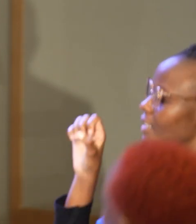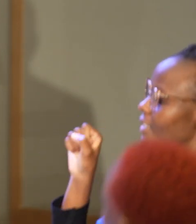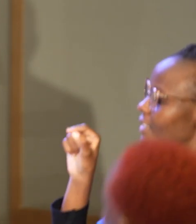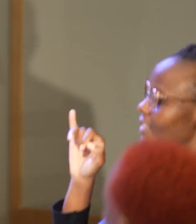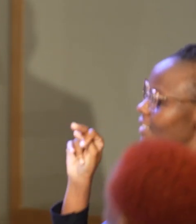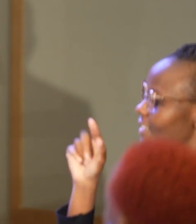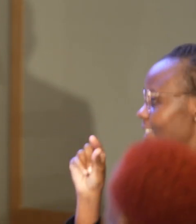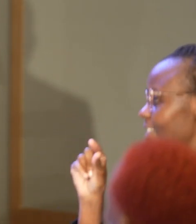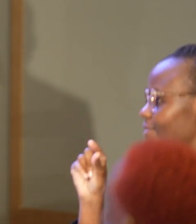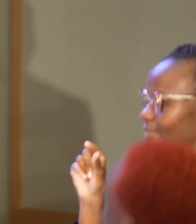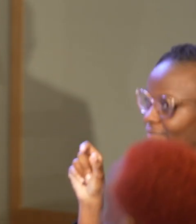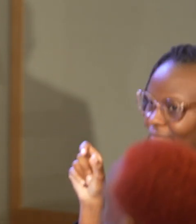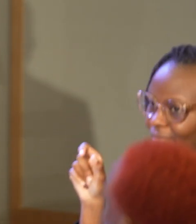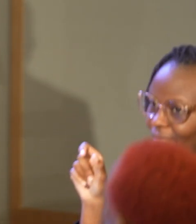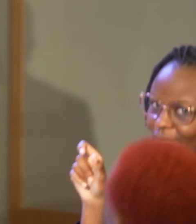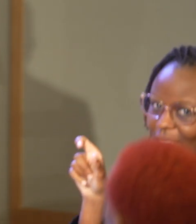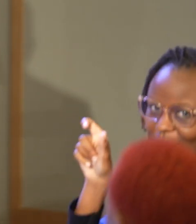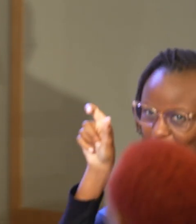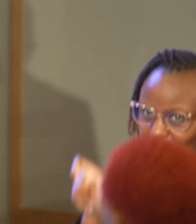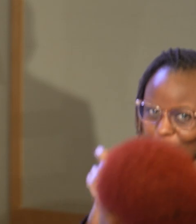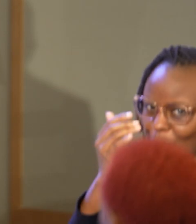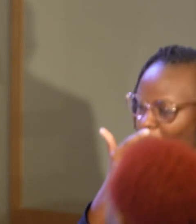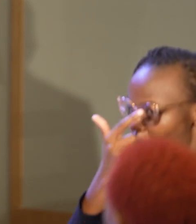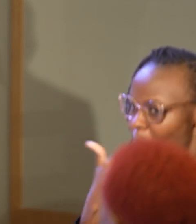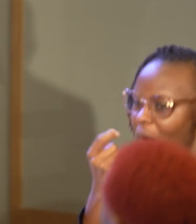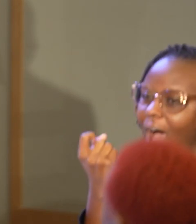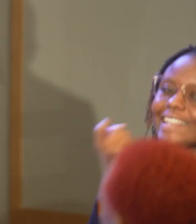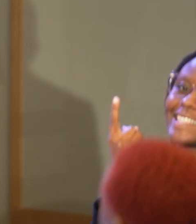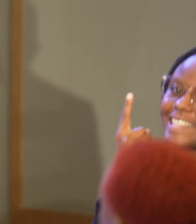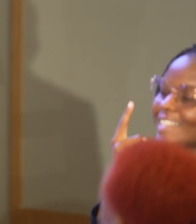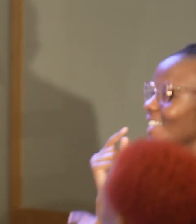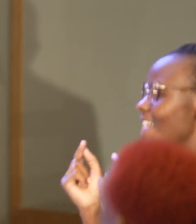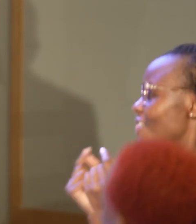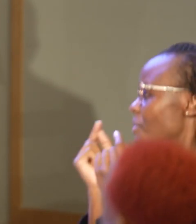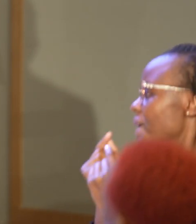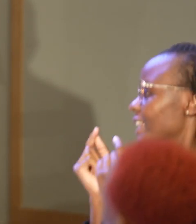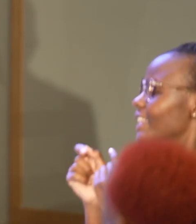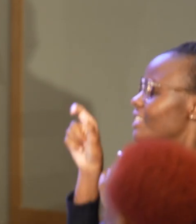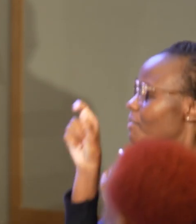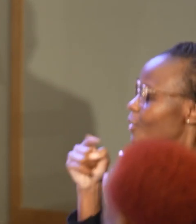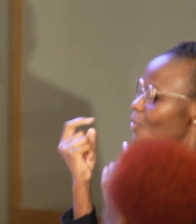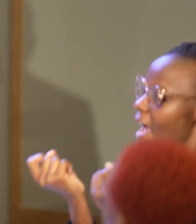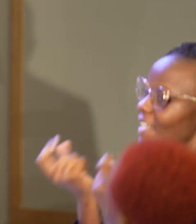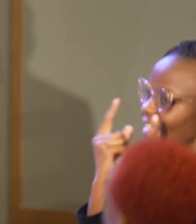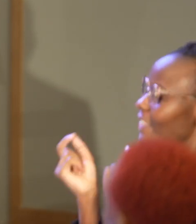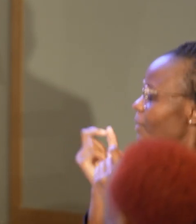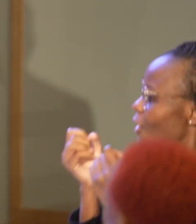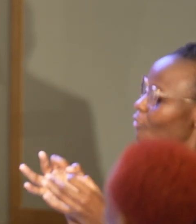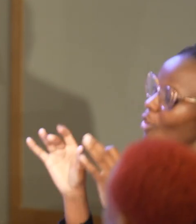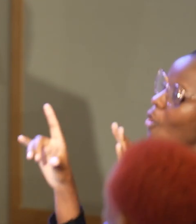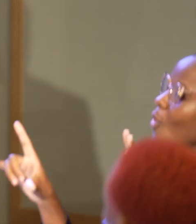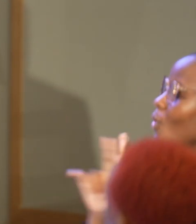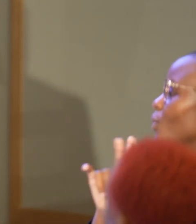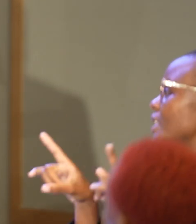that pinches a little, the one that is in charge of laws, laws and